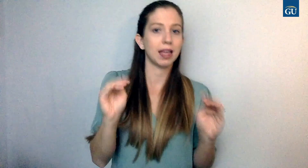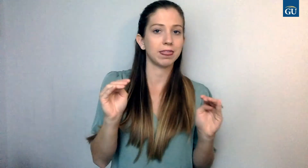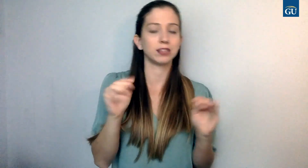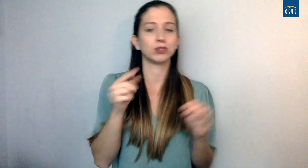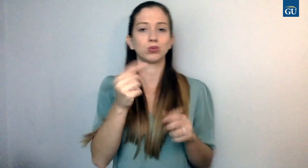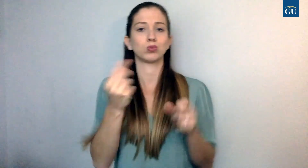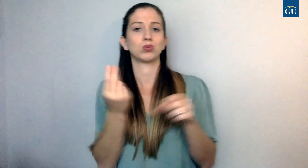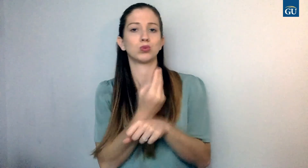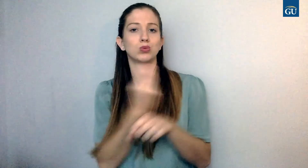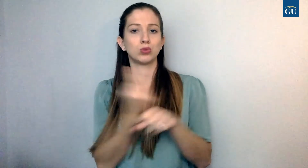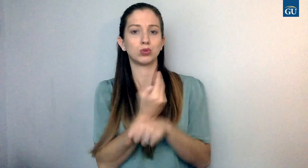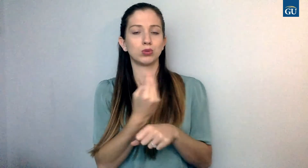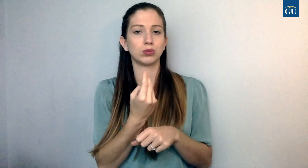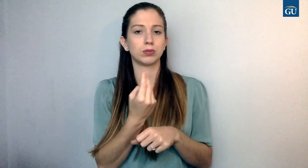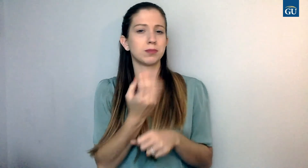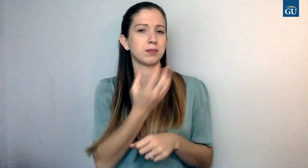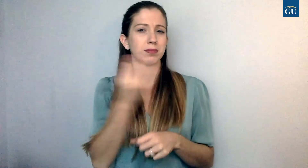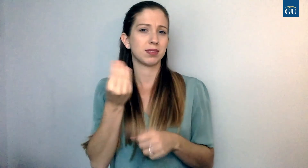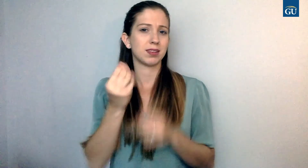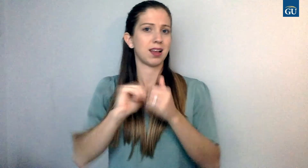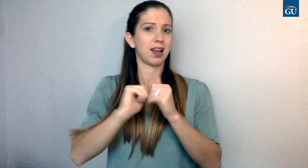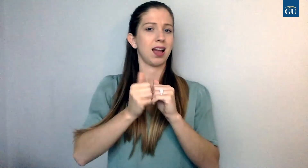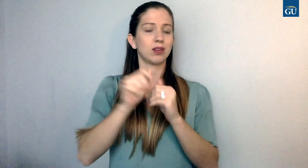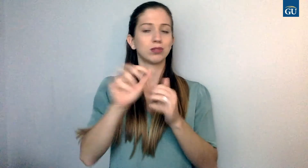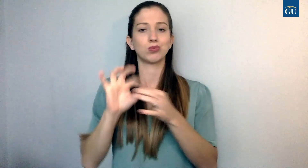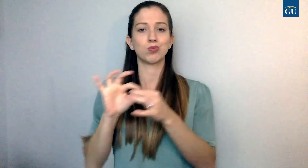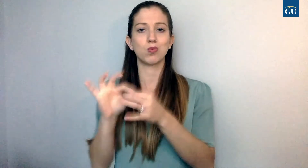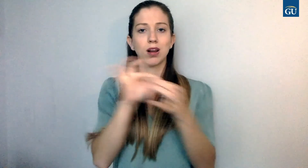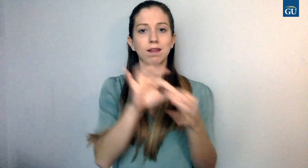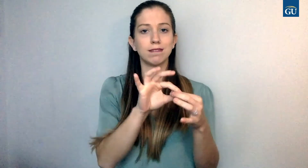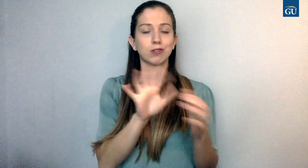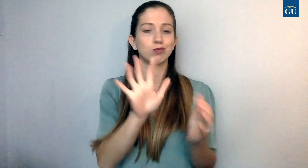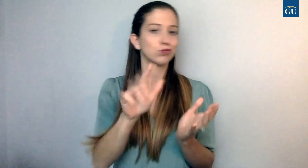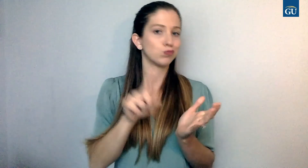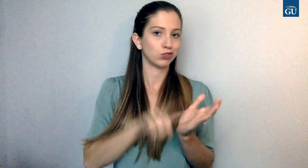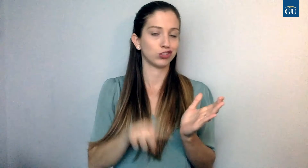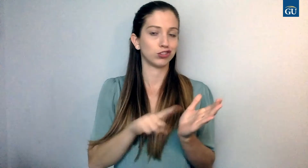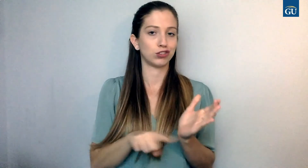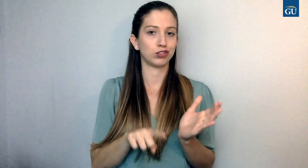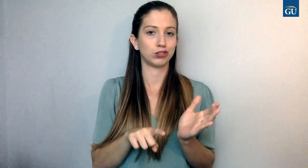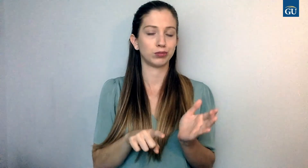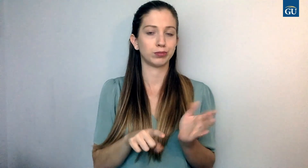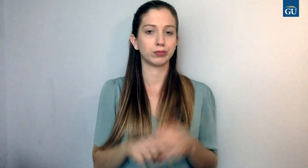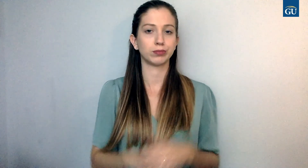What method or methods do you use, and why are they relevant for your research?